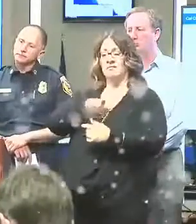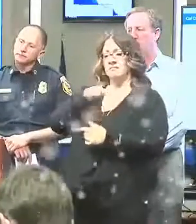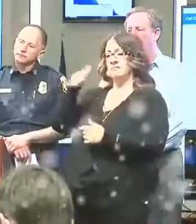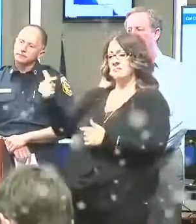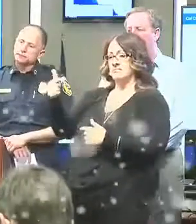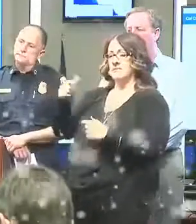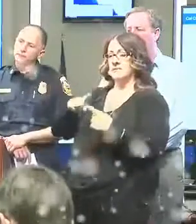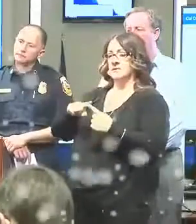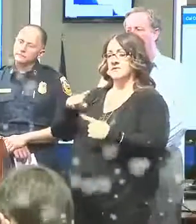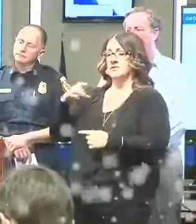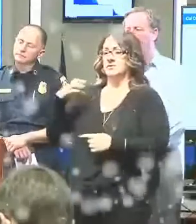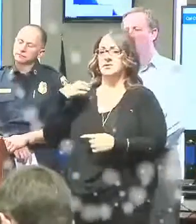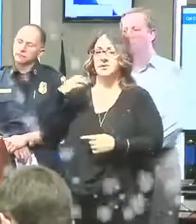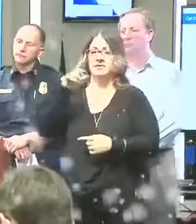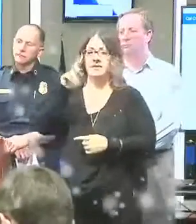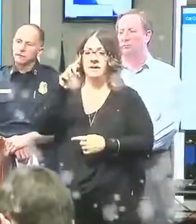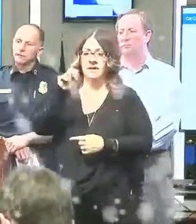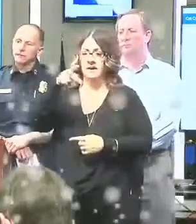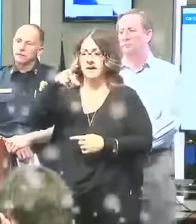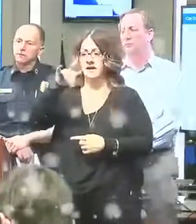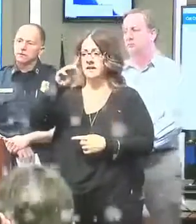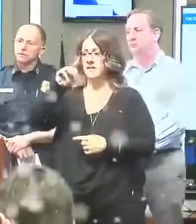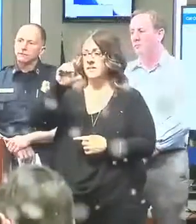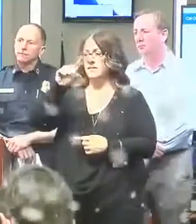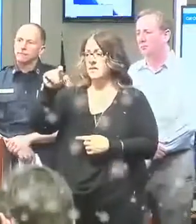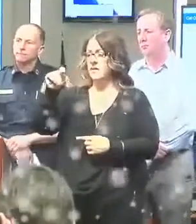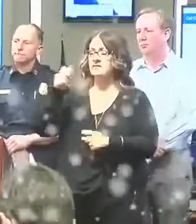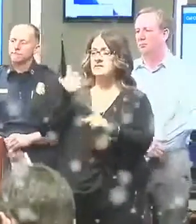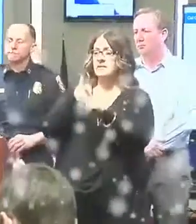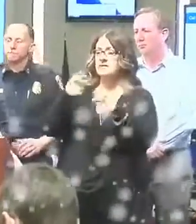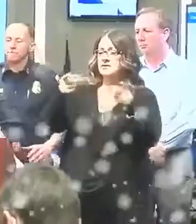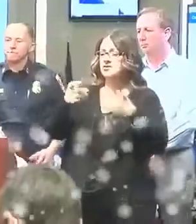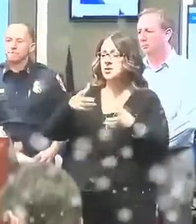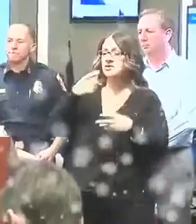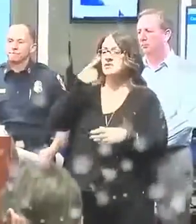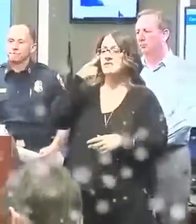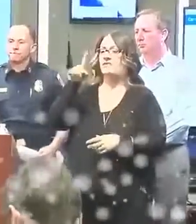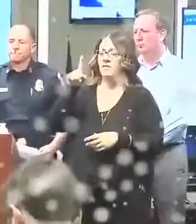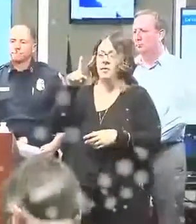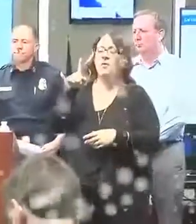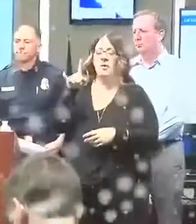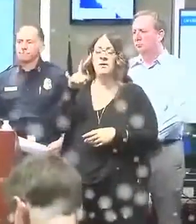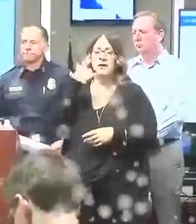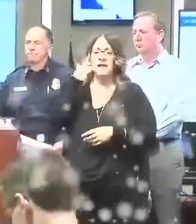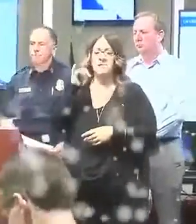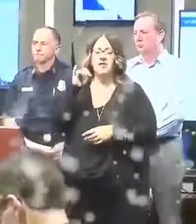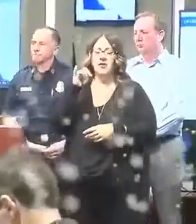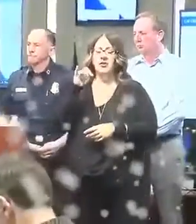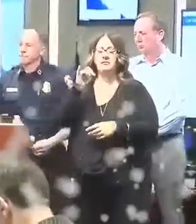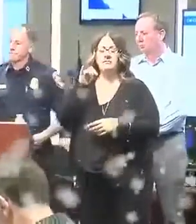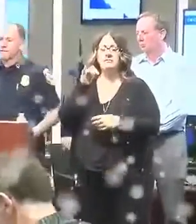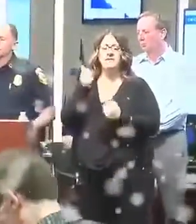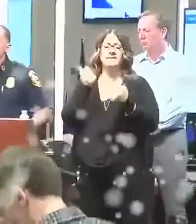First, I'm going to turn it over to Chief Ken Pemlott, the Director of the California Department of Forestry and Fire Protection, CAL FIRE.